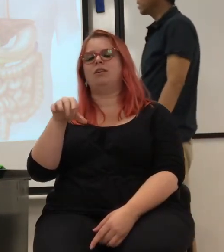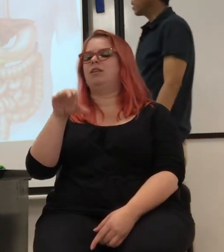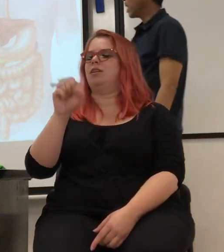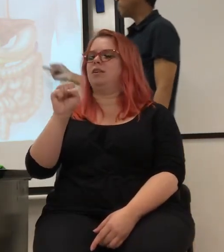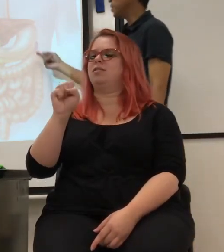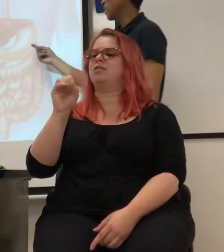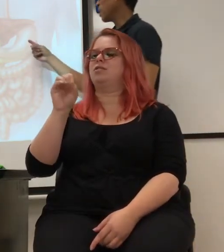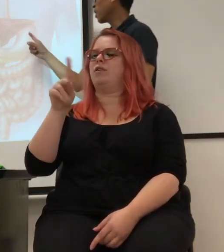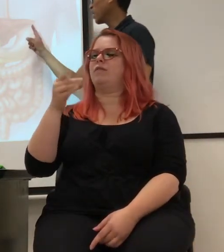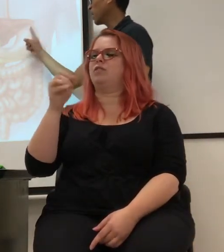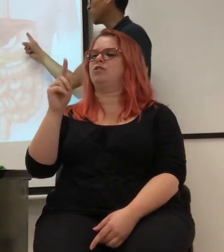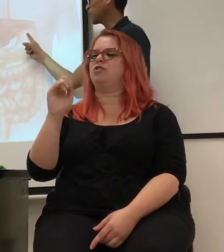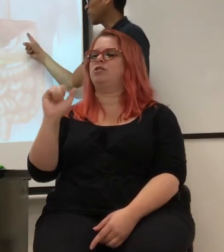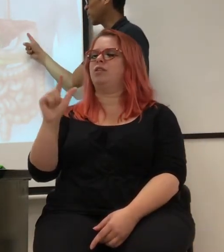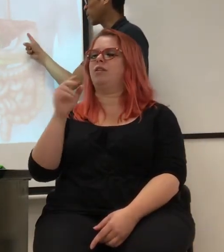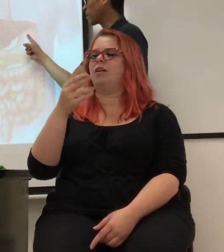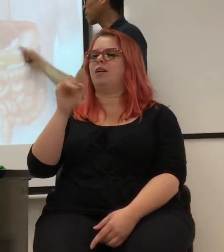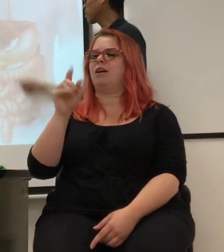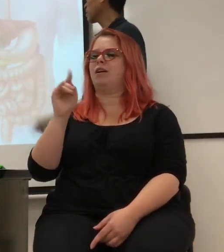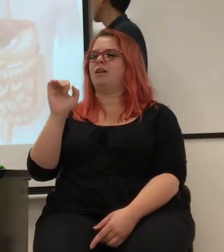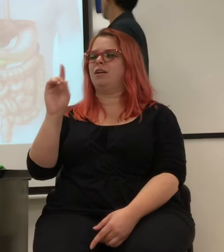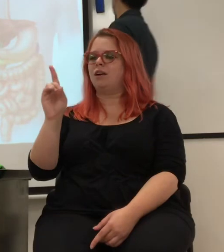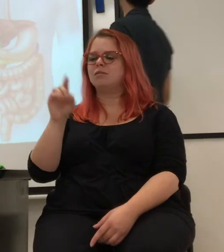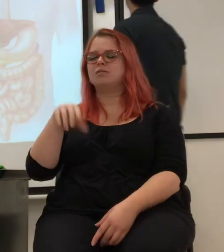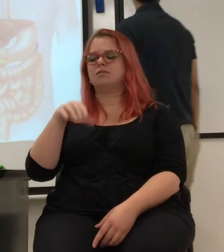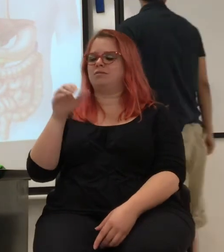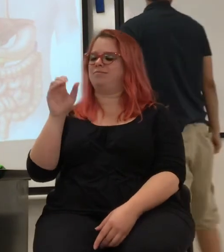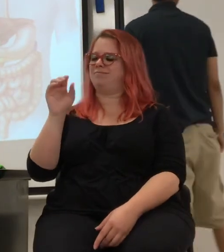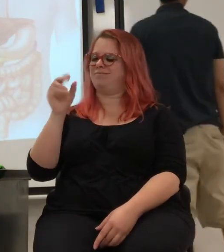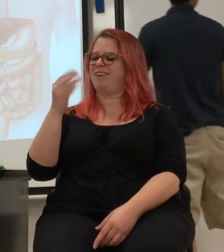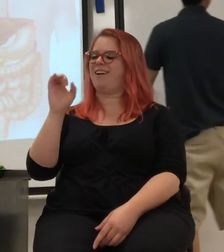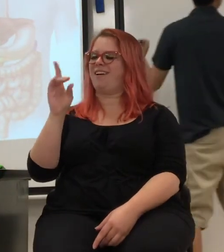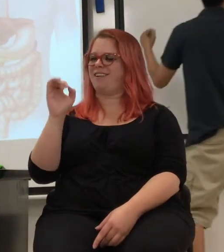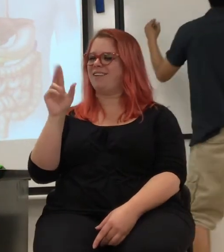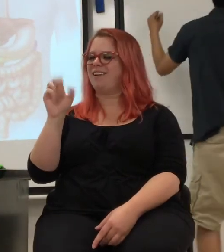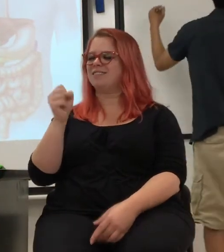immediately emptying into the stomach.